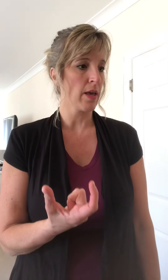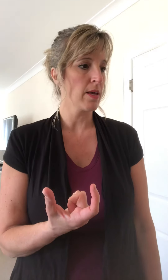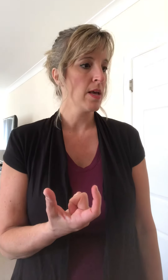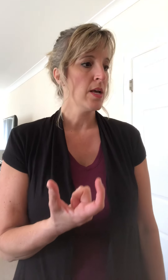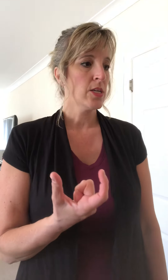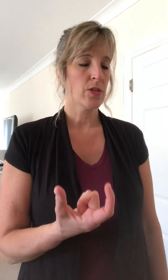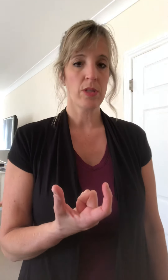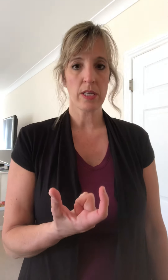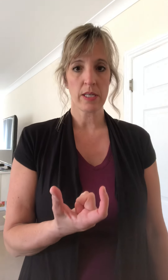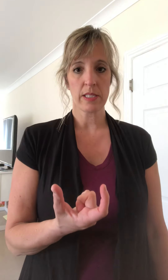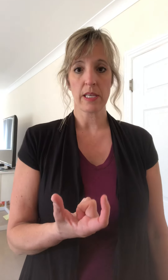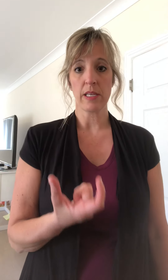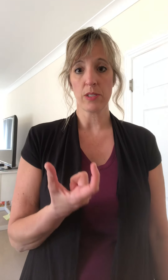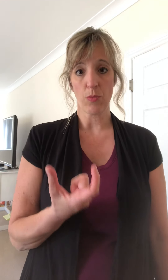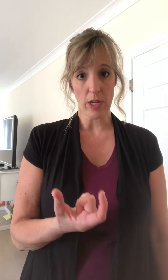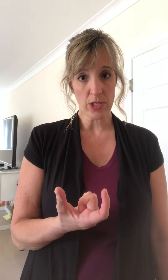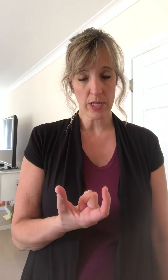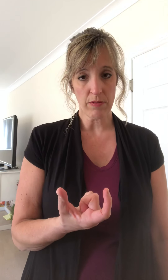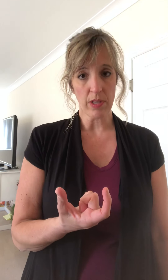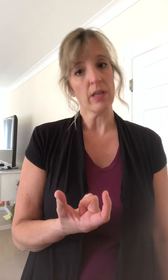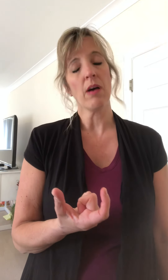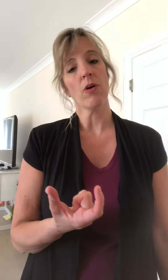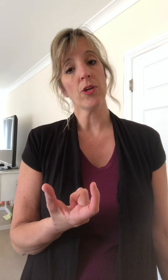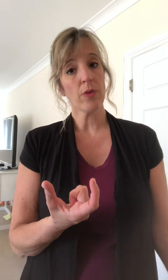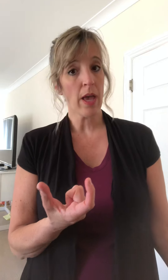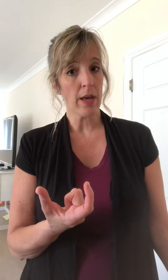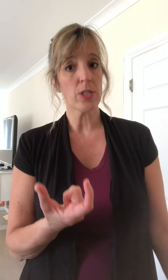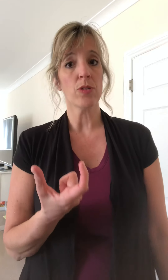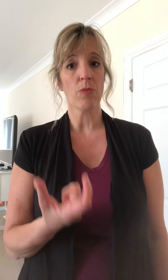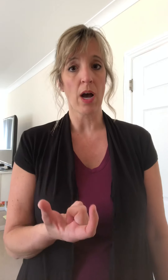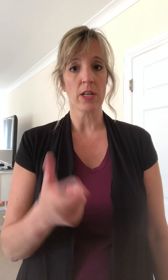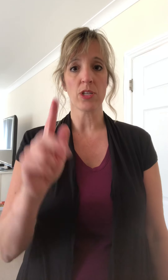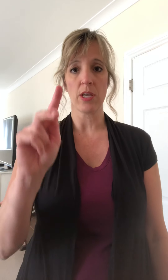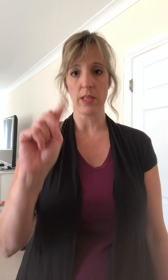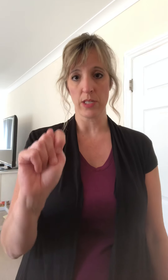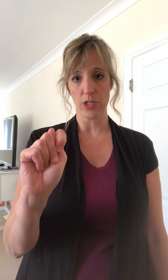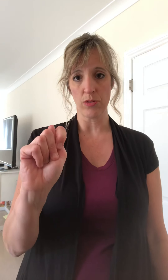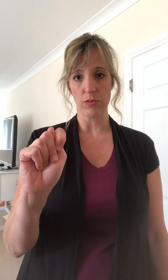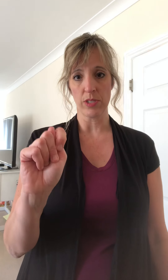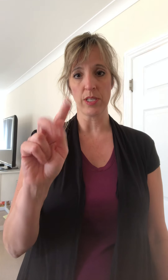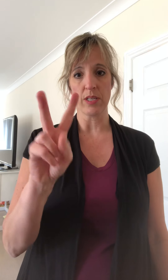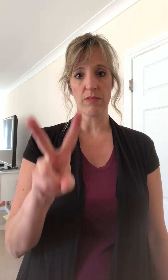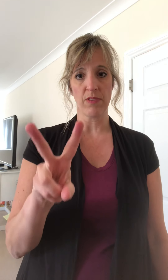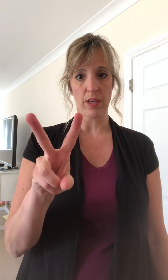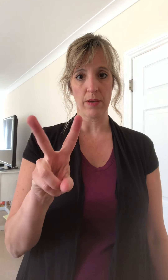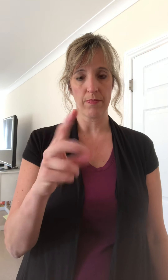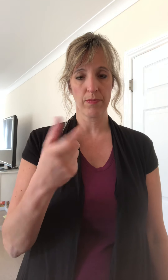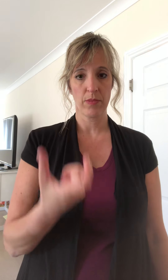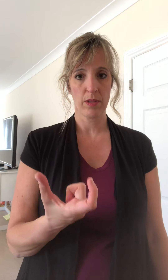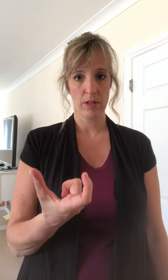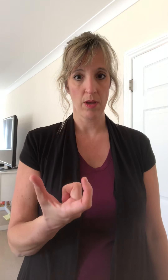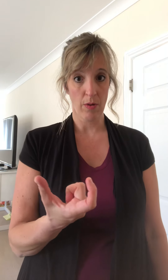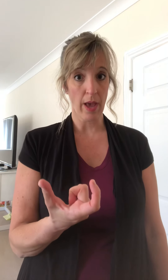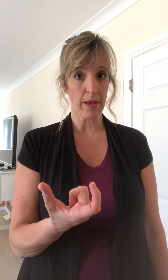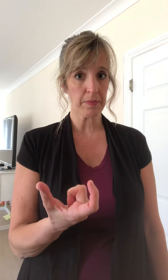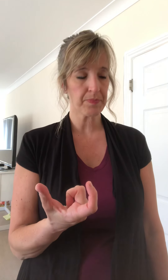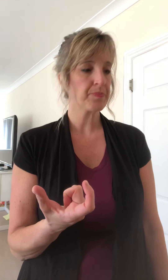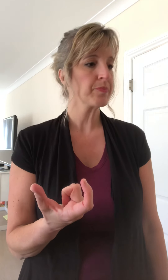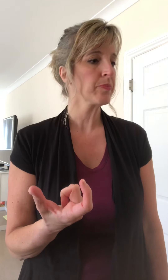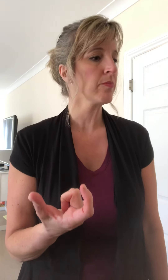okay? So this is watch TV, or you can do watch and then do TV, okay?